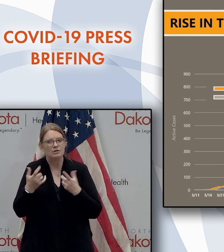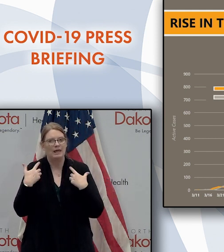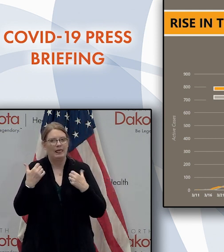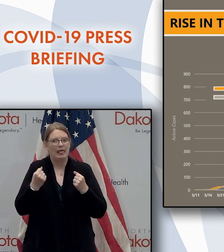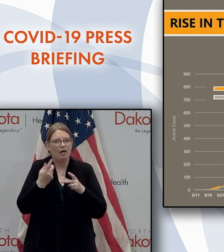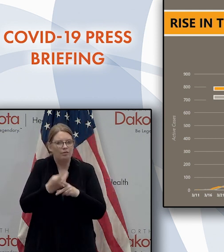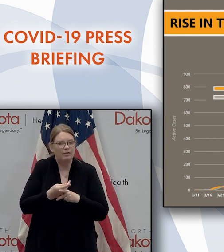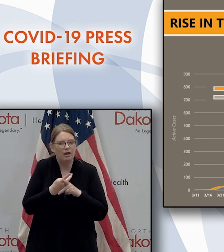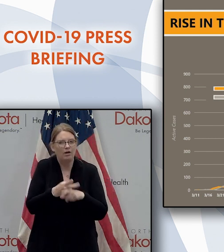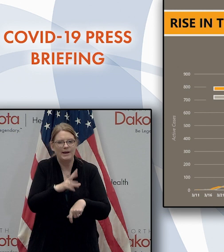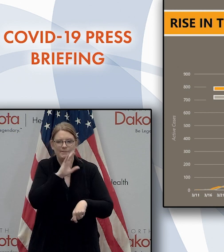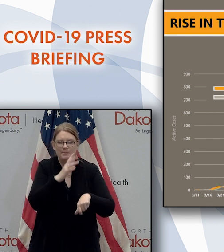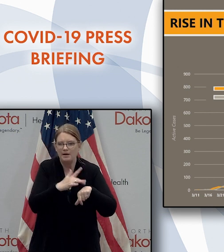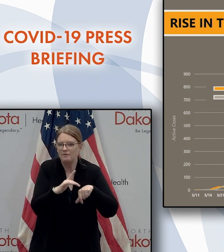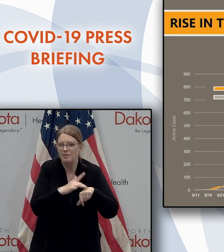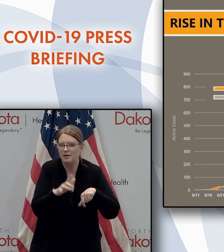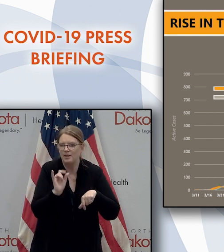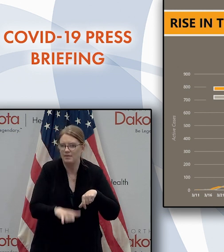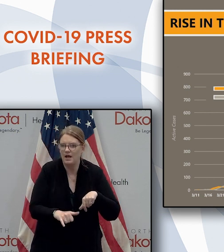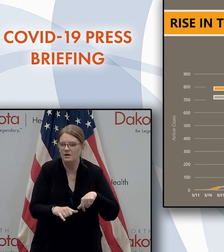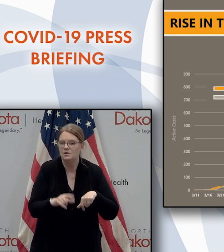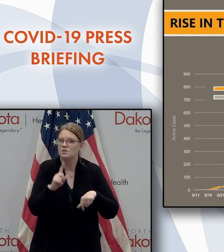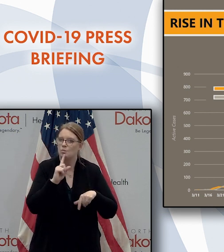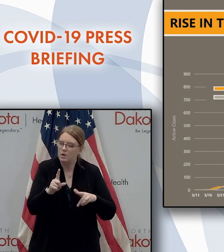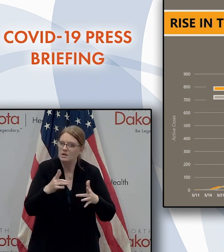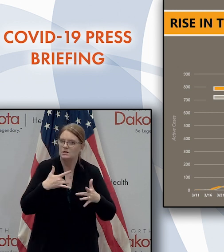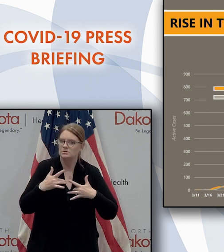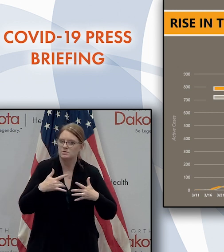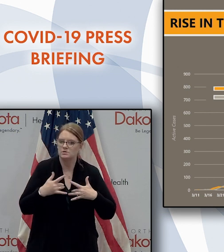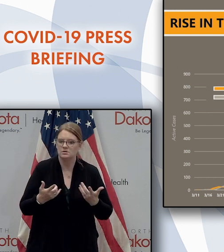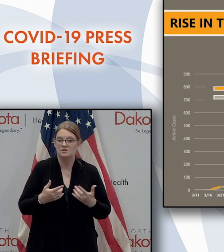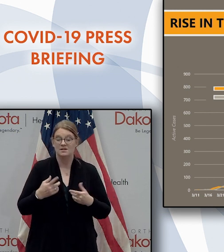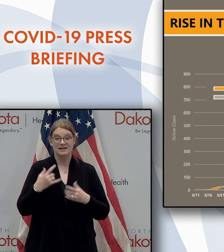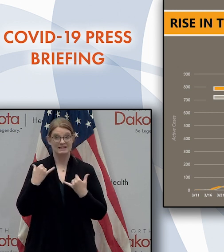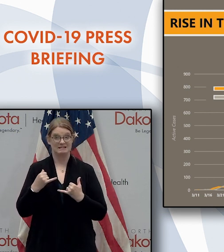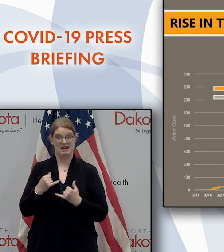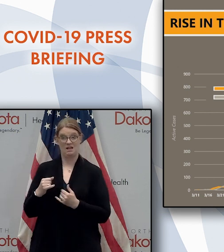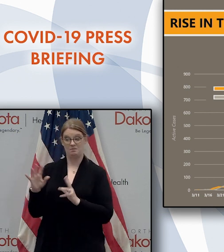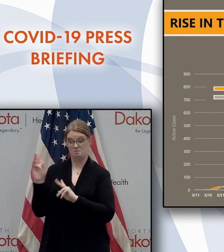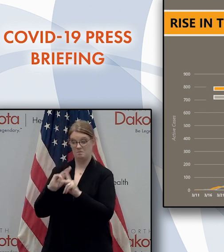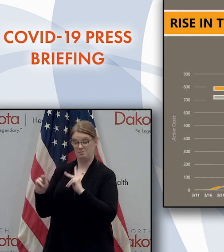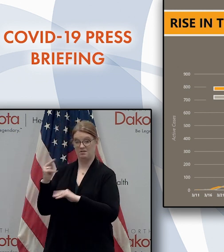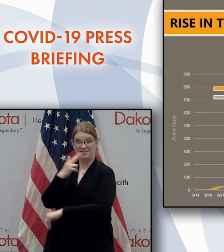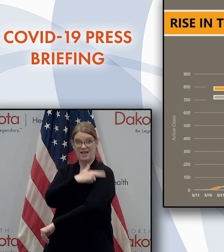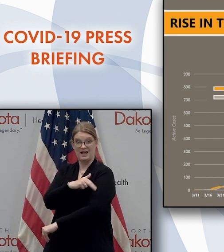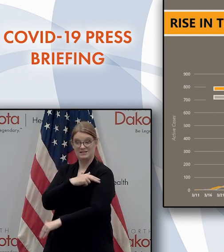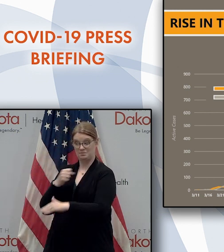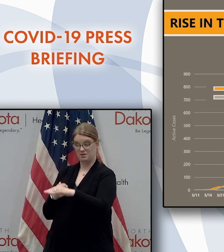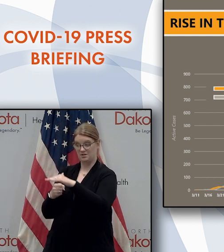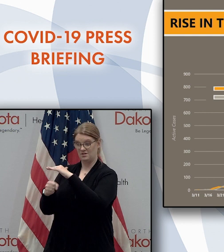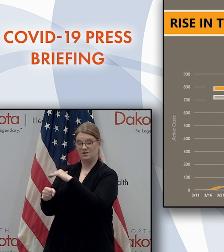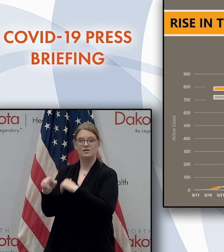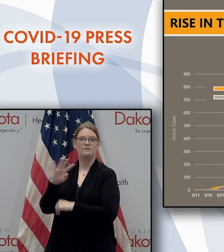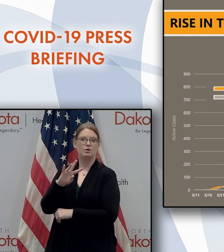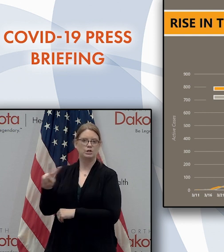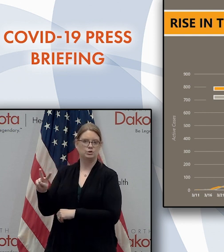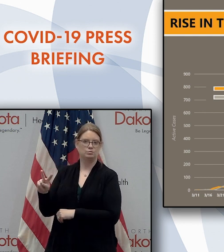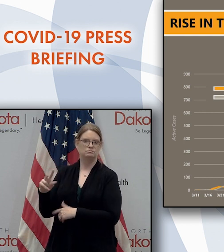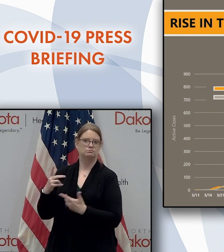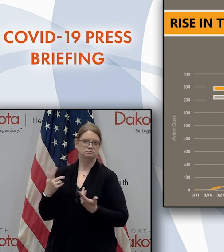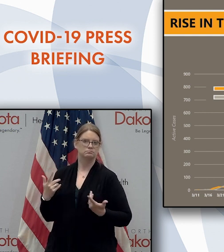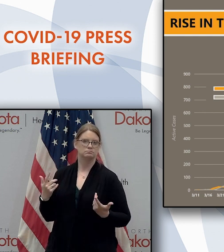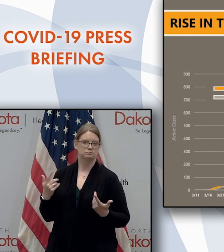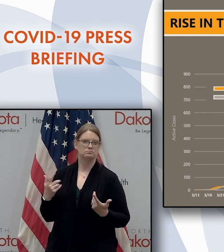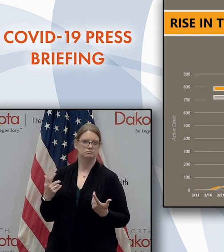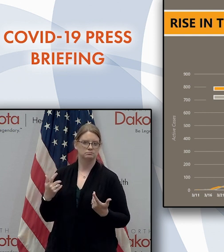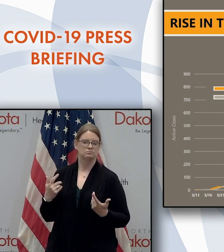healthcare capacity, and we only have 42 people hospitalized in the state right now,